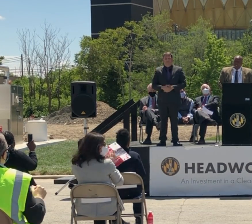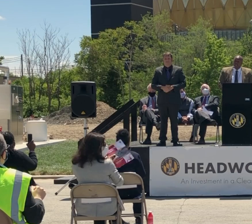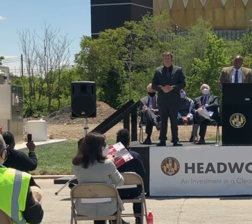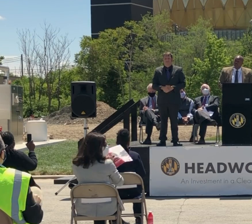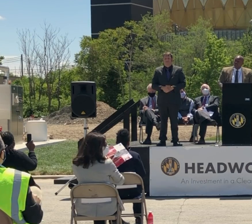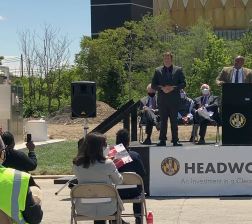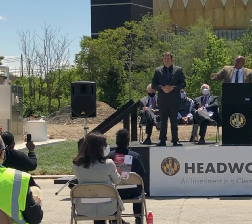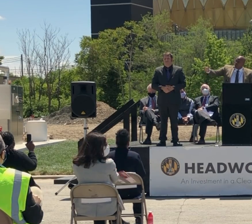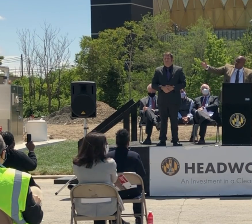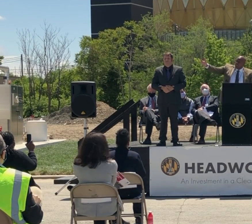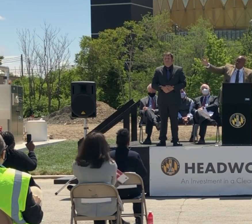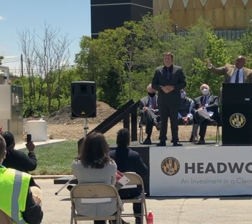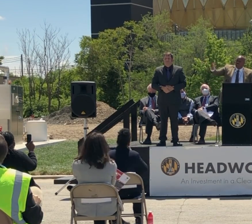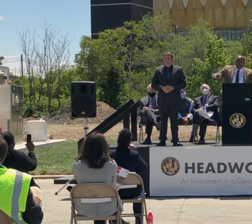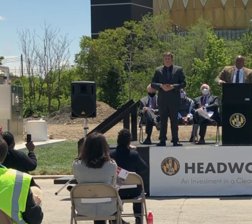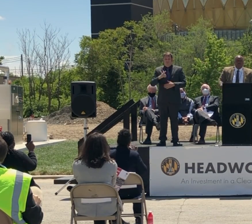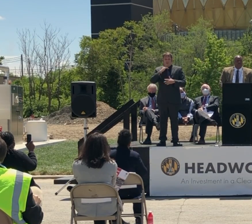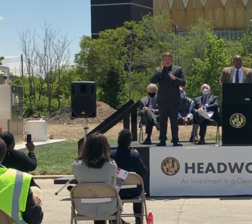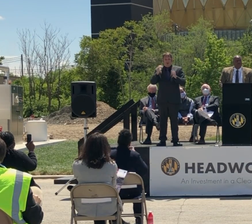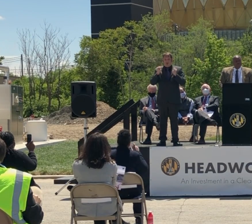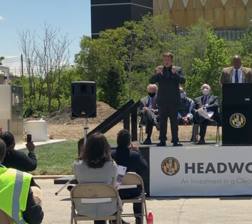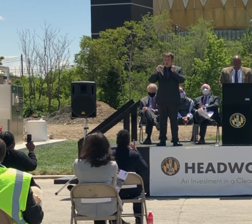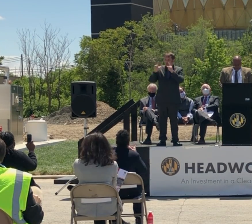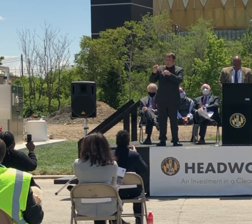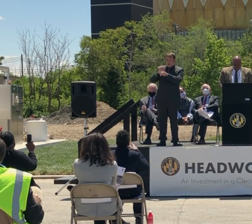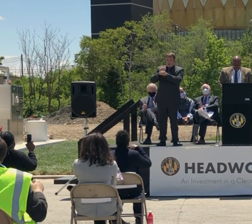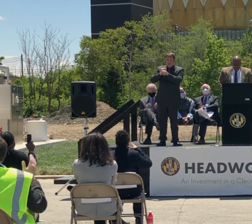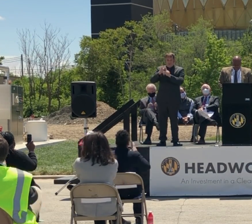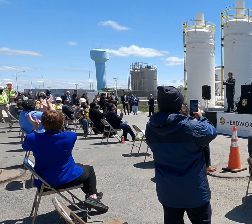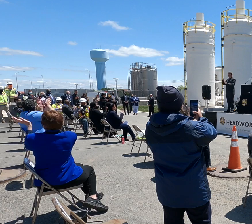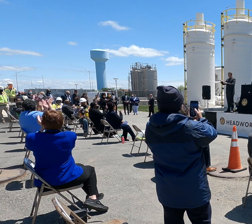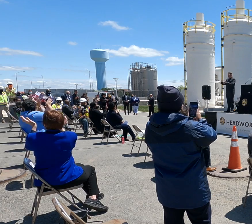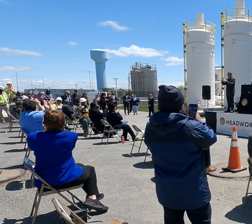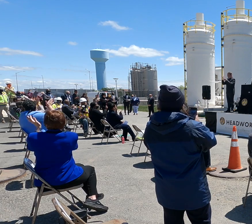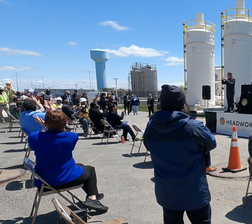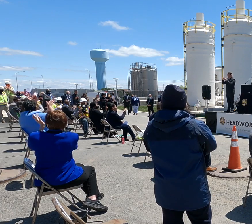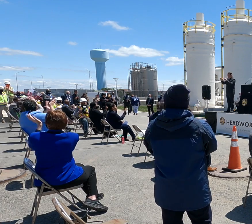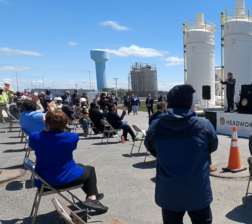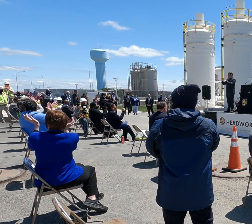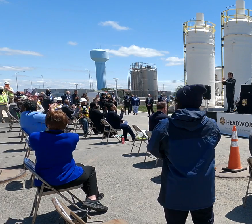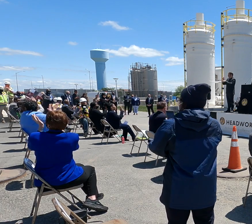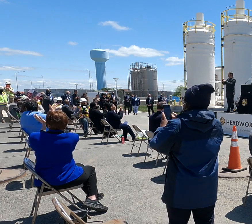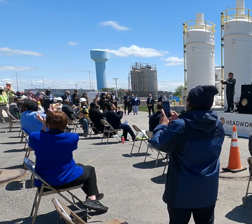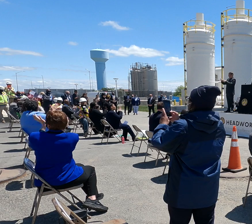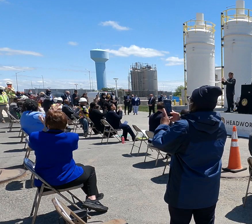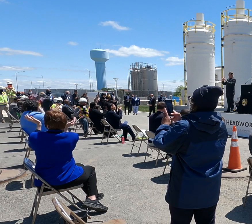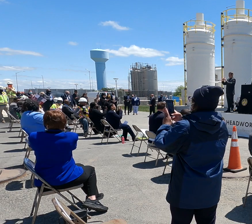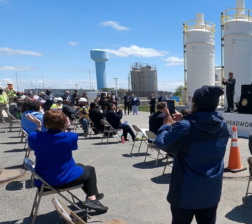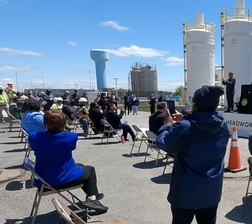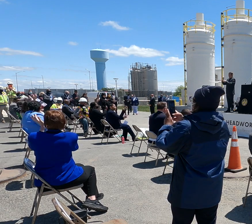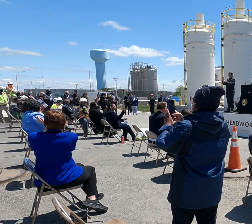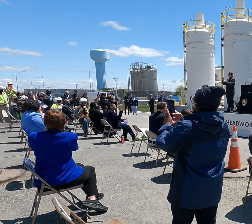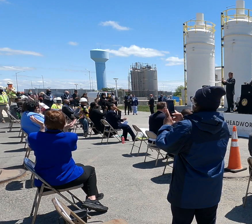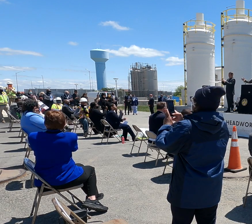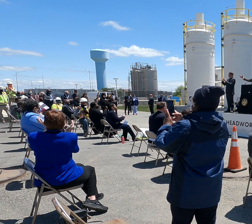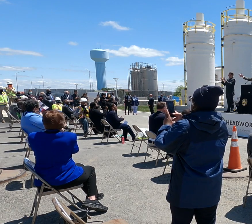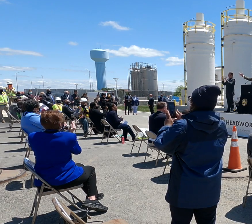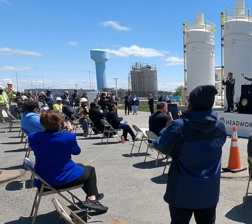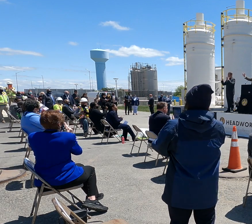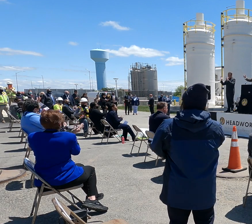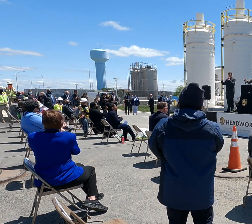And we have all the workers here from the Department of Public Works, other city departments, and